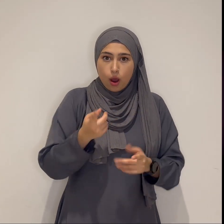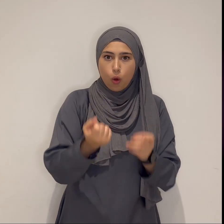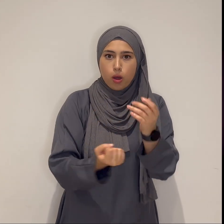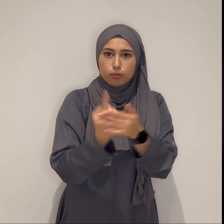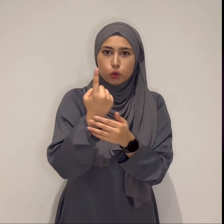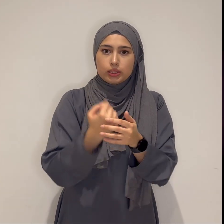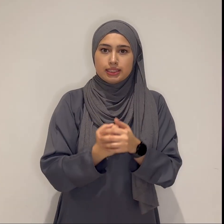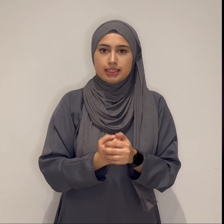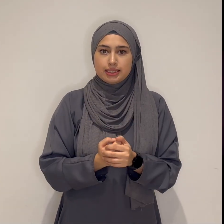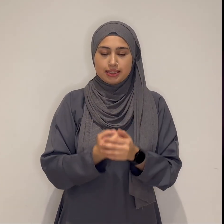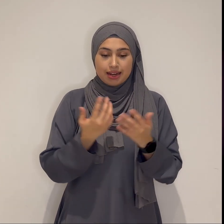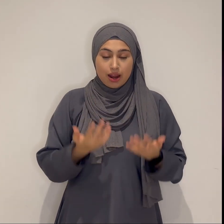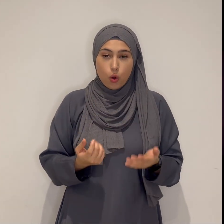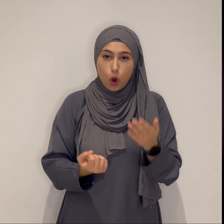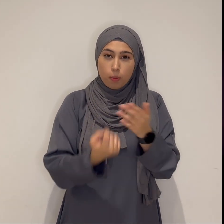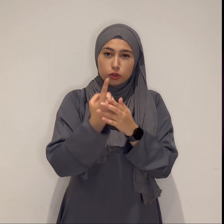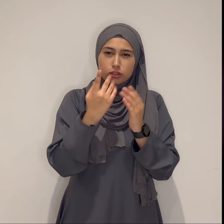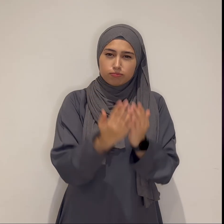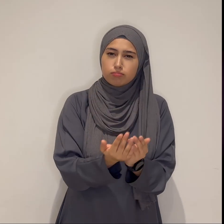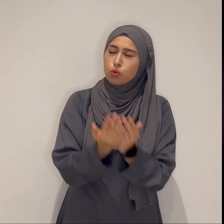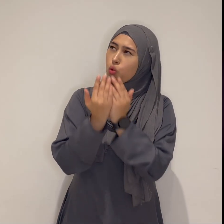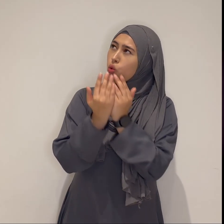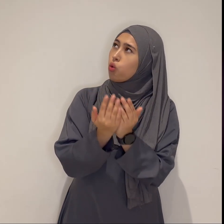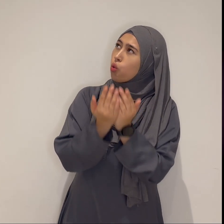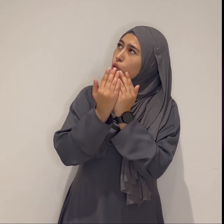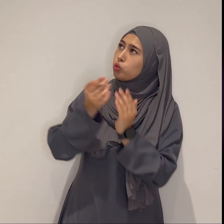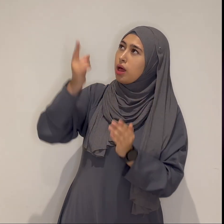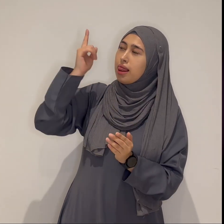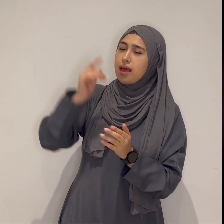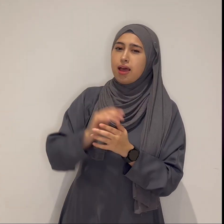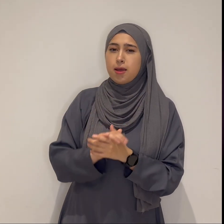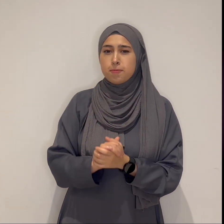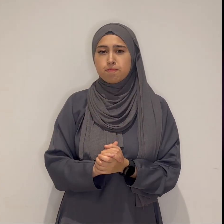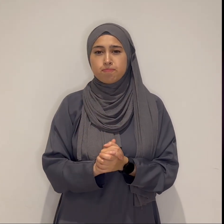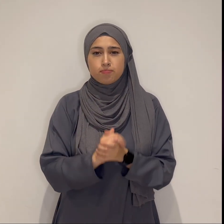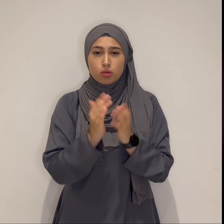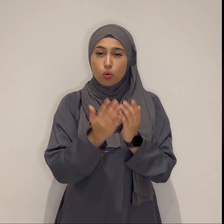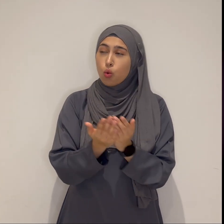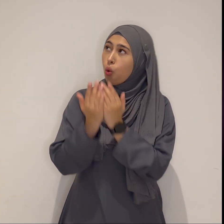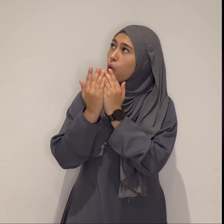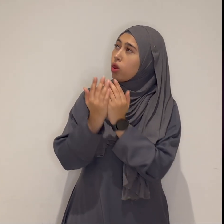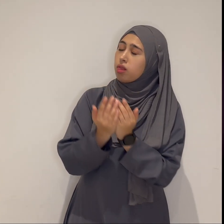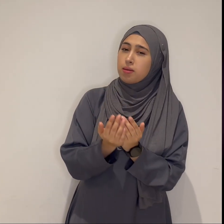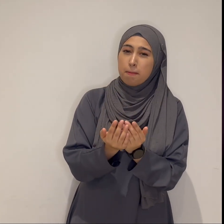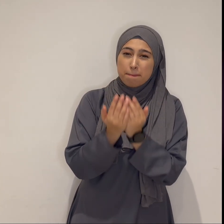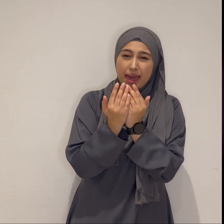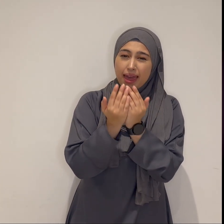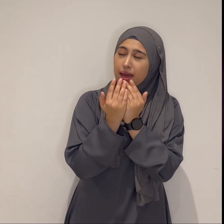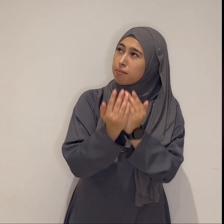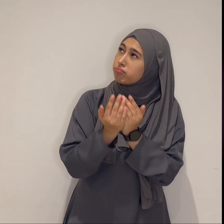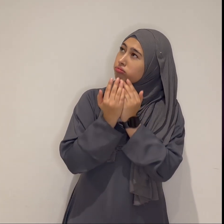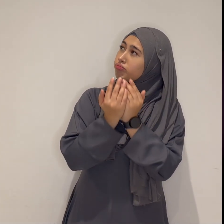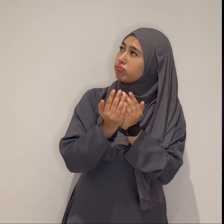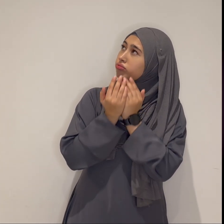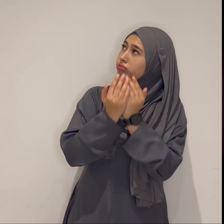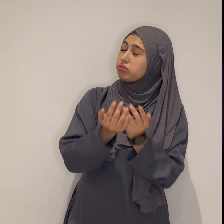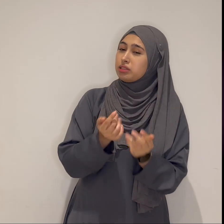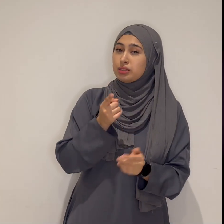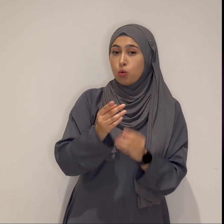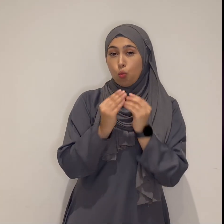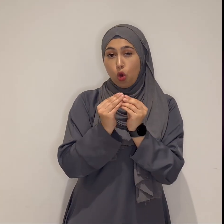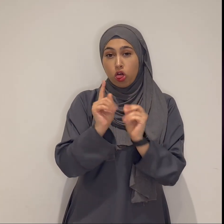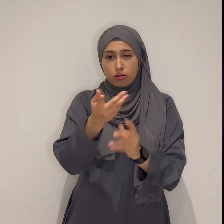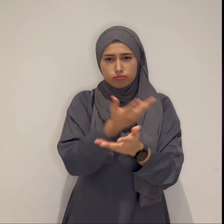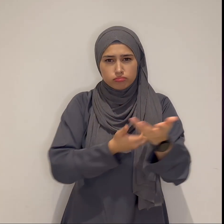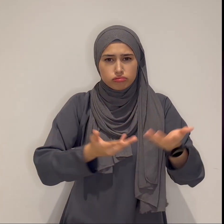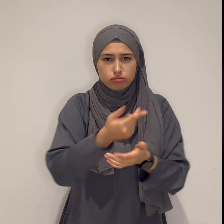my brother in Islam. This is the opportunity to call upon Allah subhanahu wa ta'ala and call him, beg him.